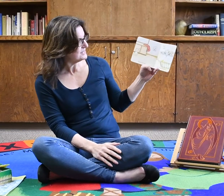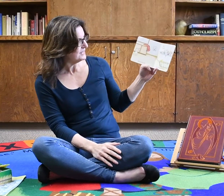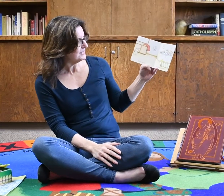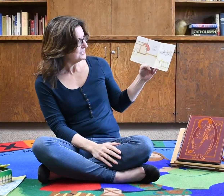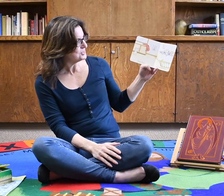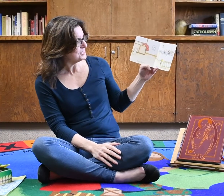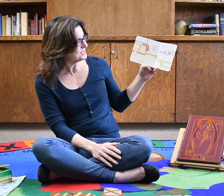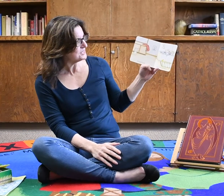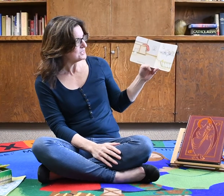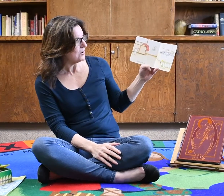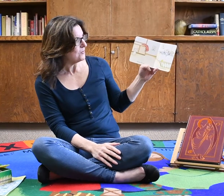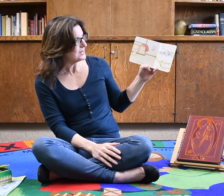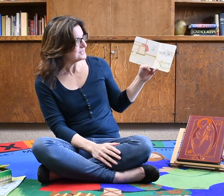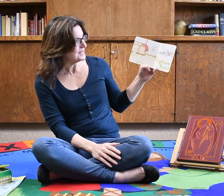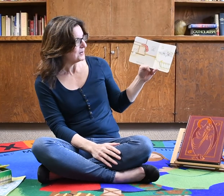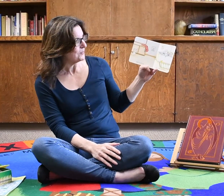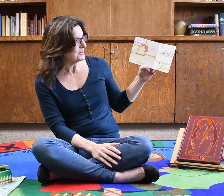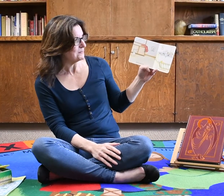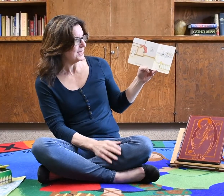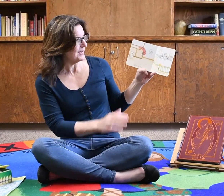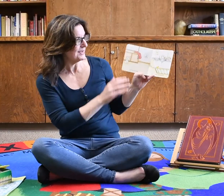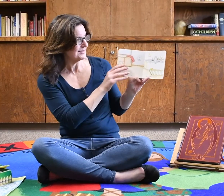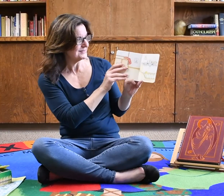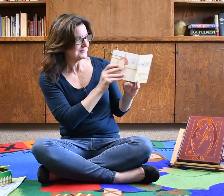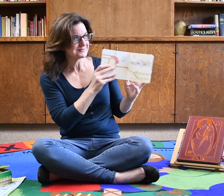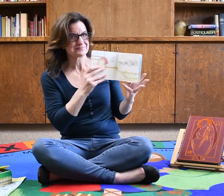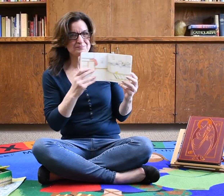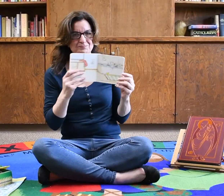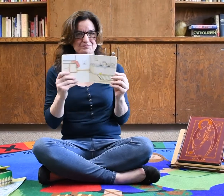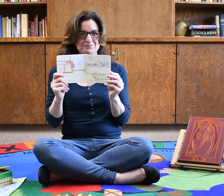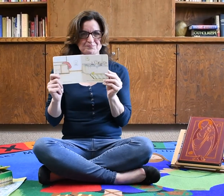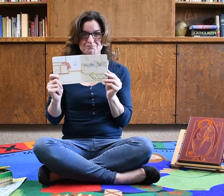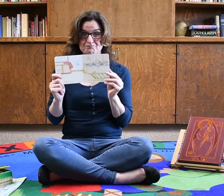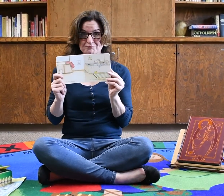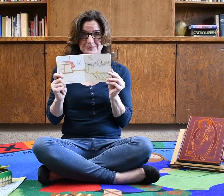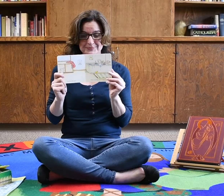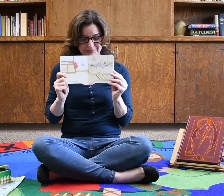Sailing the sea, Jesus is always there with me.